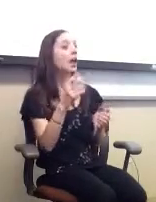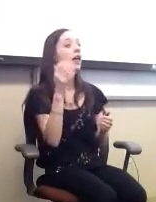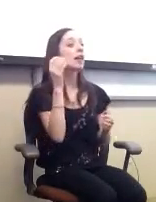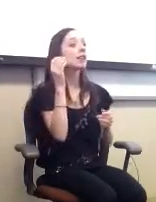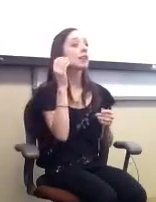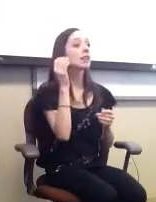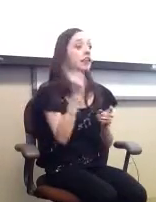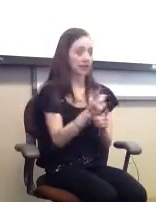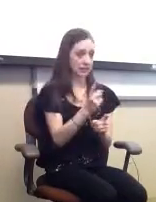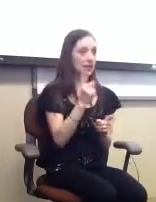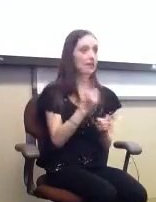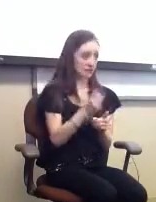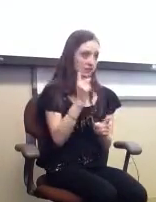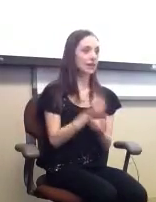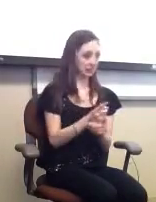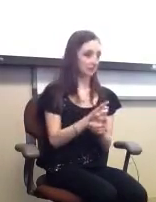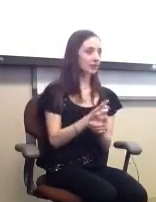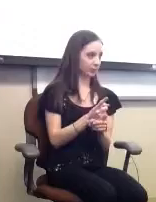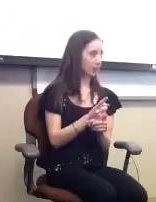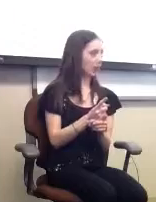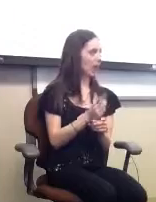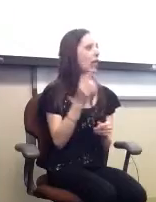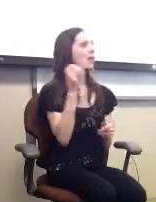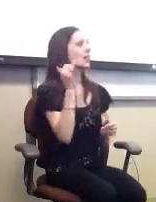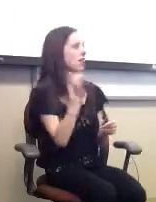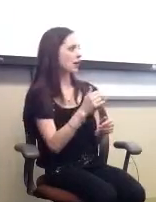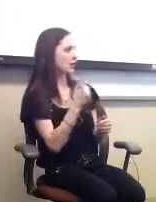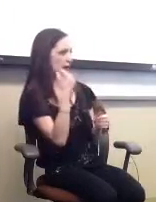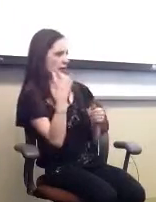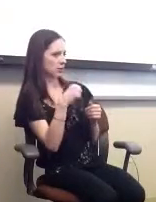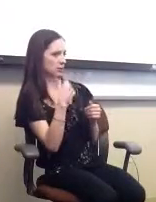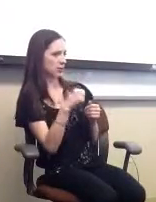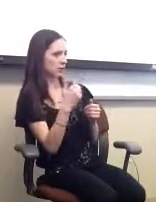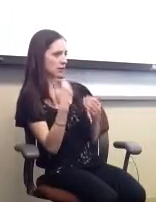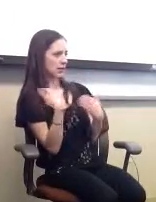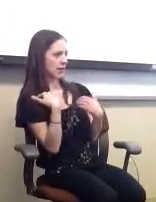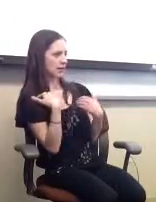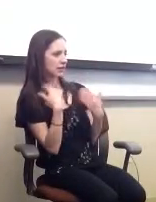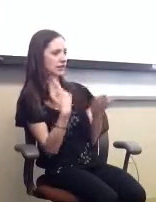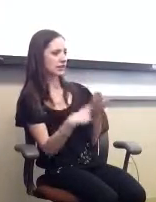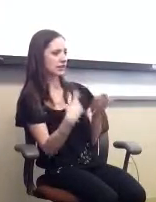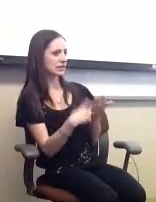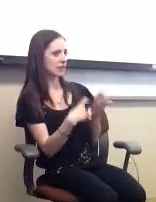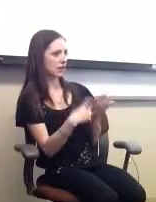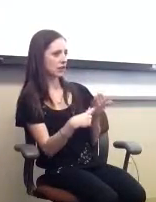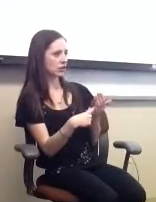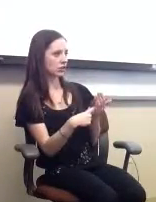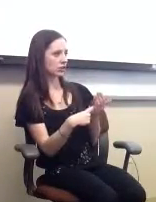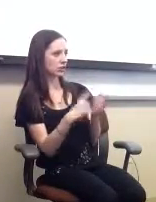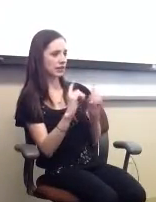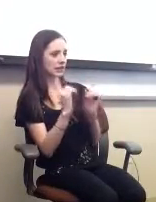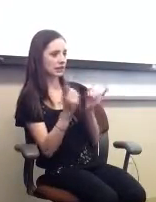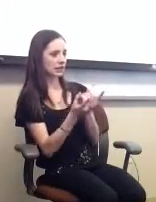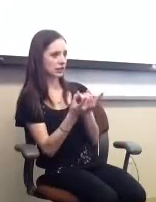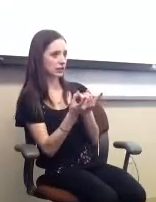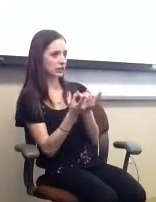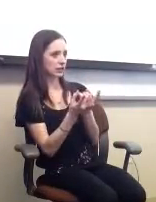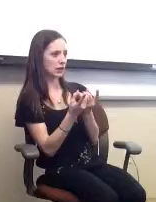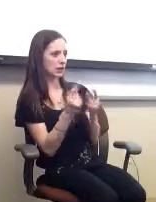narrative. That one, I remember having a discussion when I was here, at least in the district, about that. But as far as the financial form, make sure